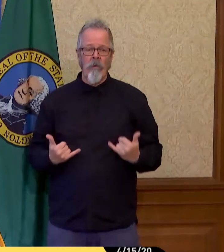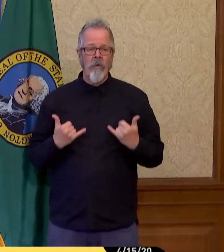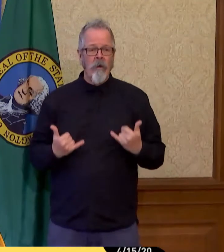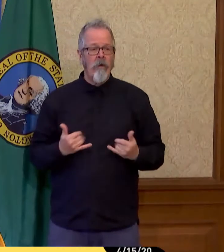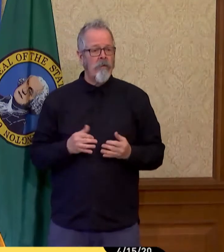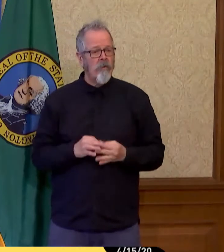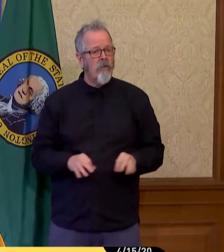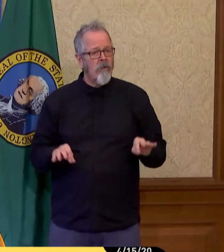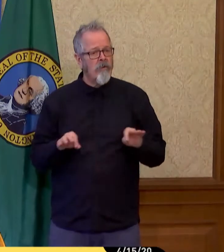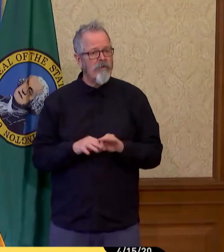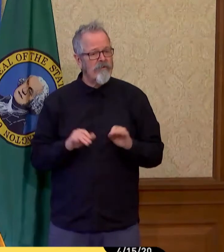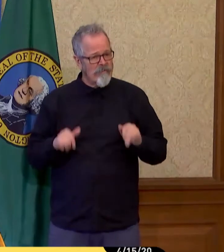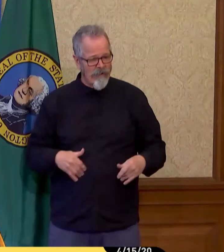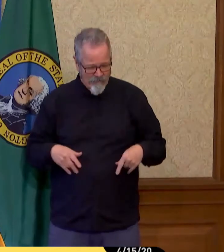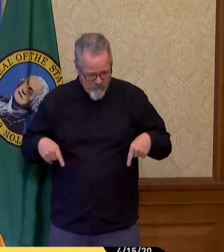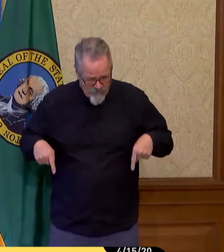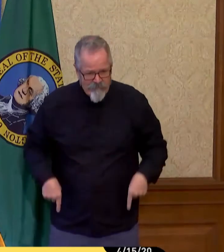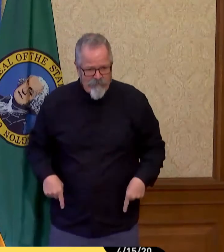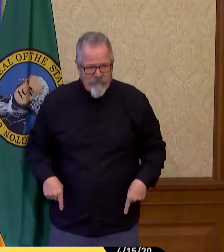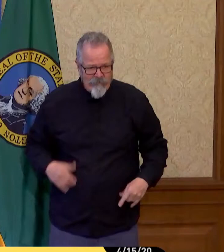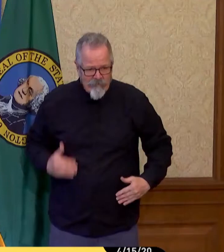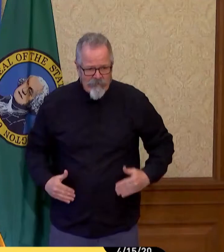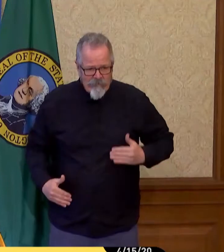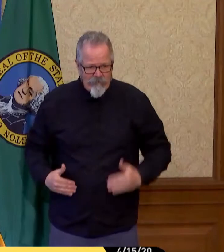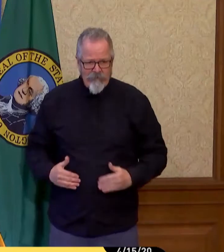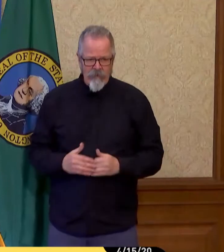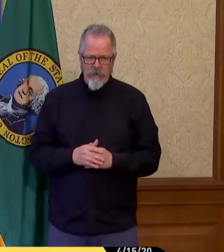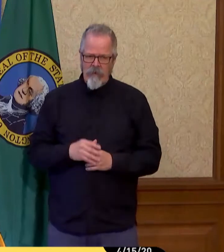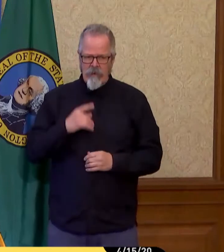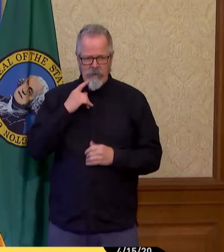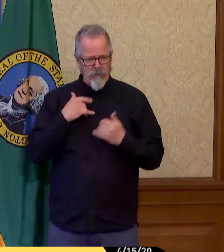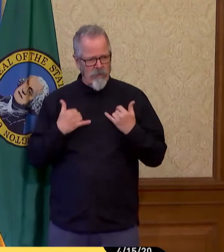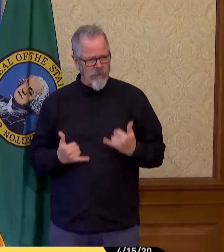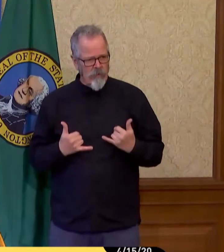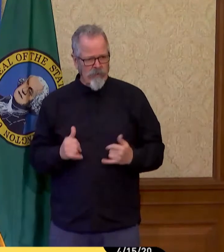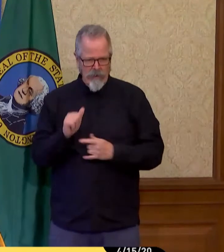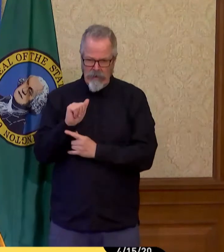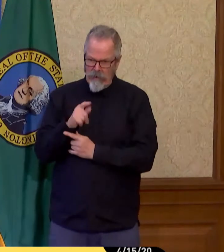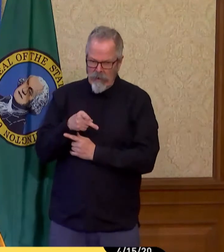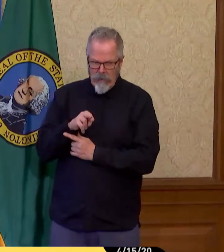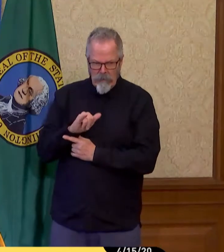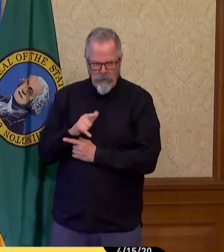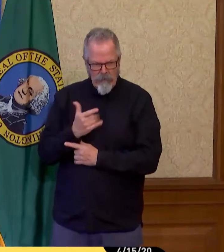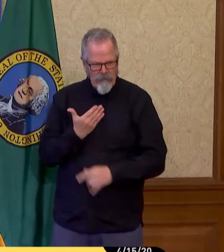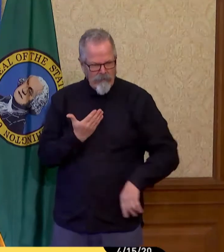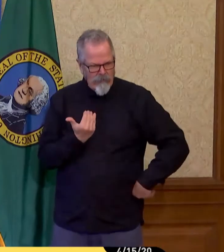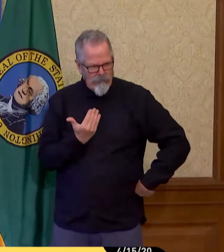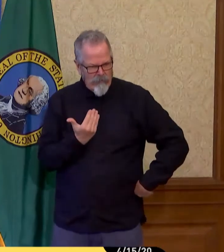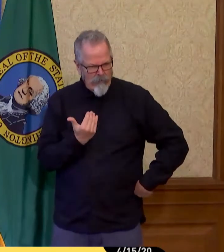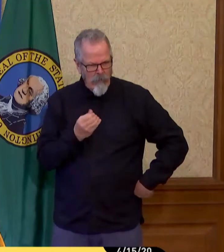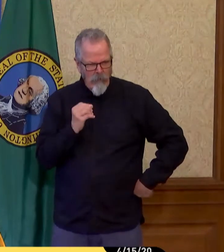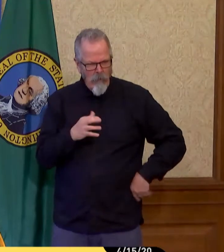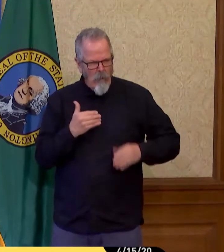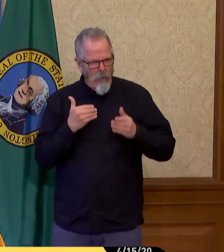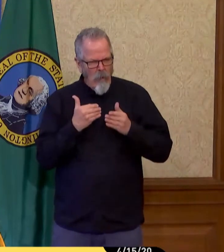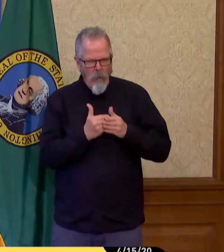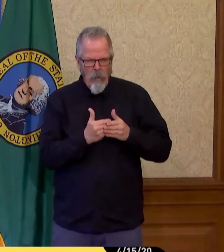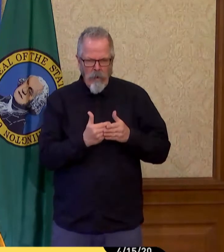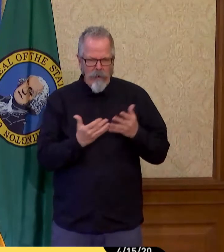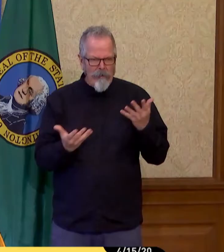it's close to April 15th. And that's the day that we ought to care about right now, because that's the day we can control, and that's what I'm focused on right